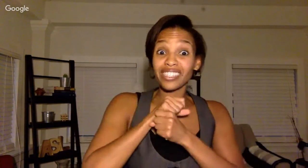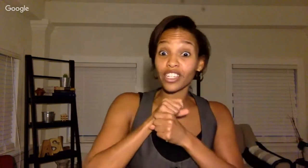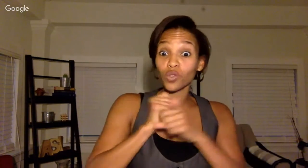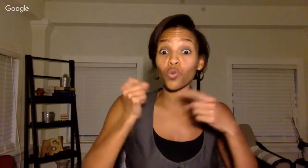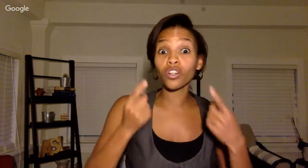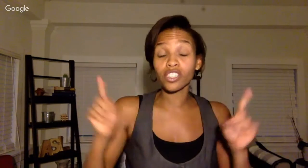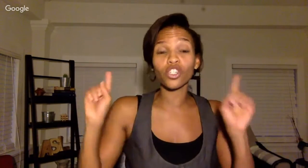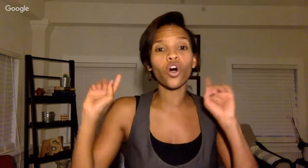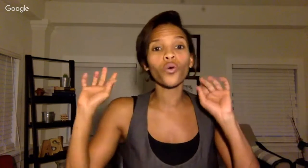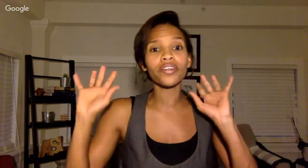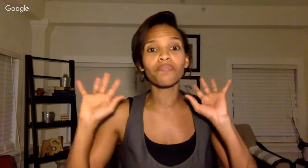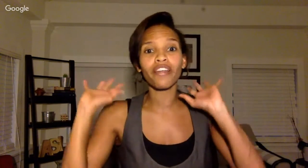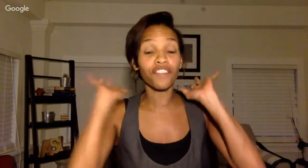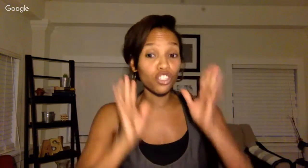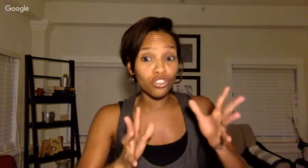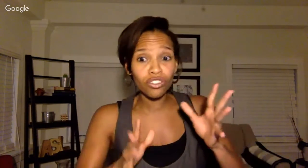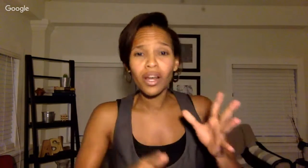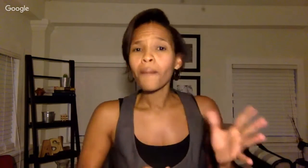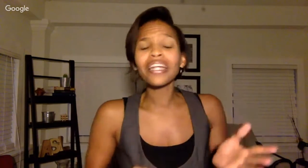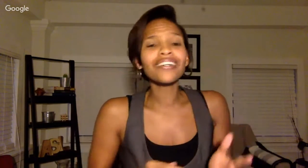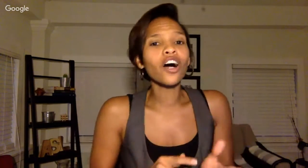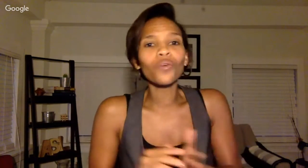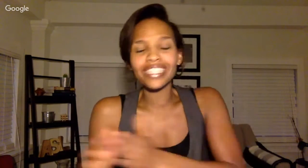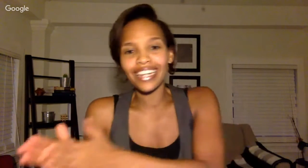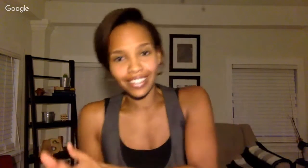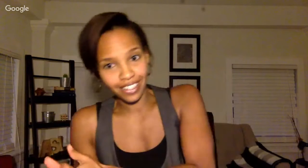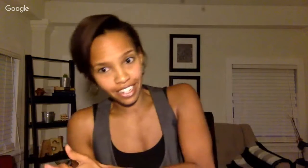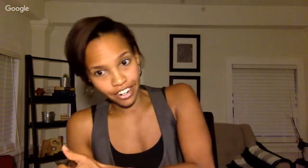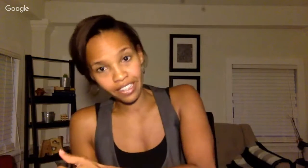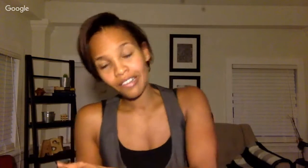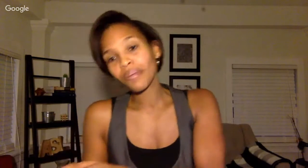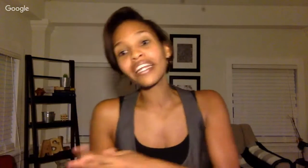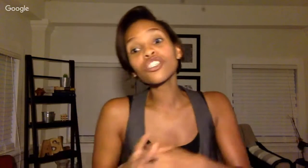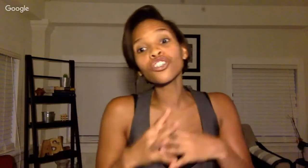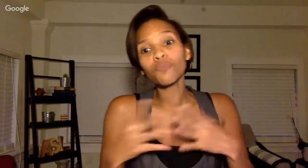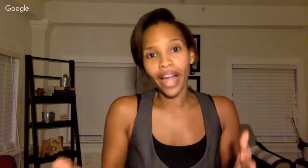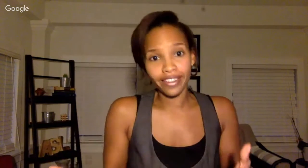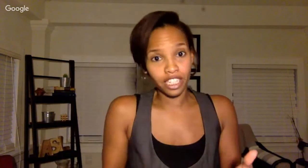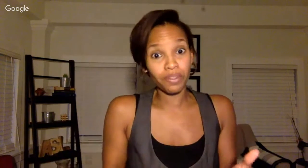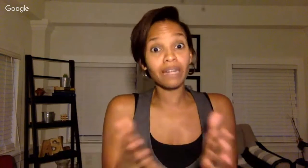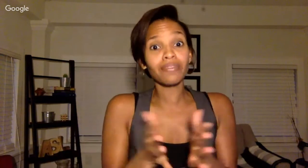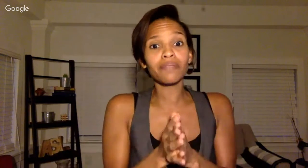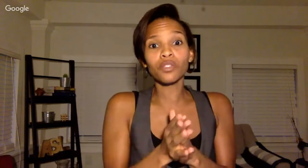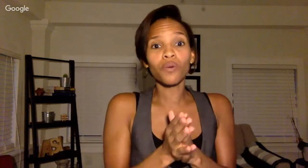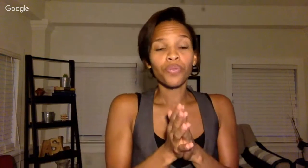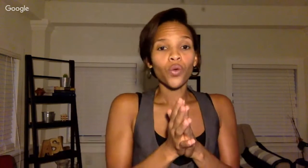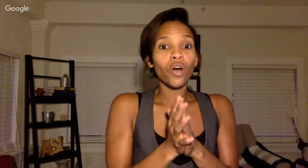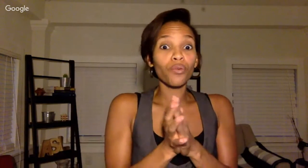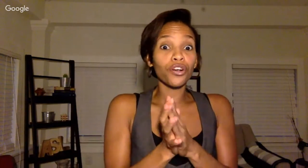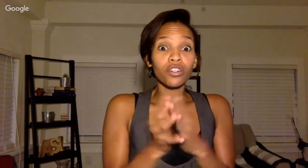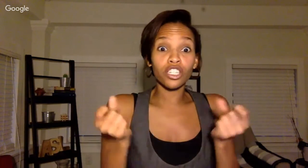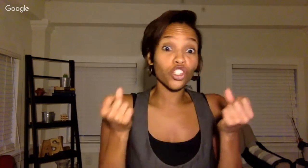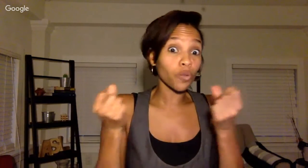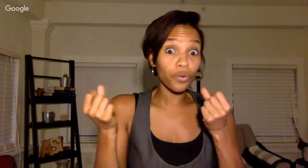concise works is always beneficial, but it's not always necessary. But it is good practice. But sometimes when we're